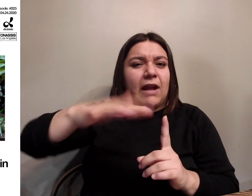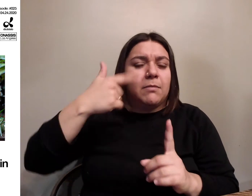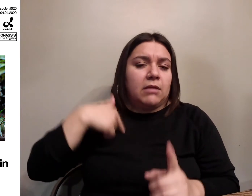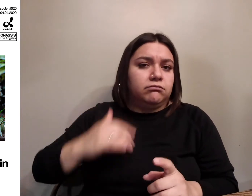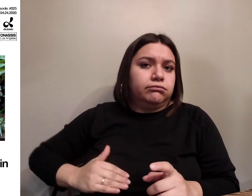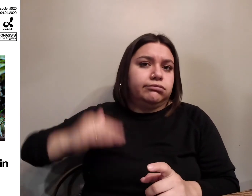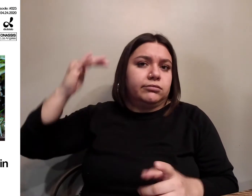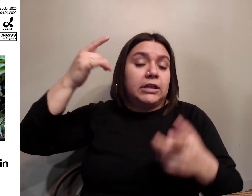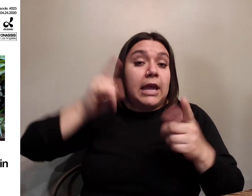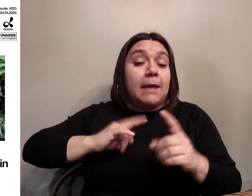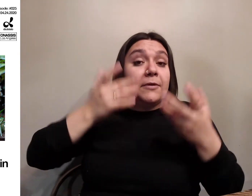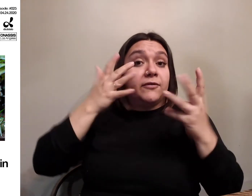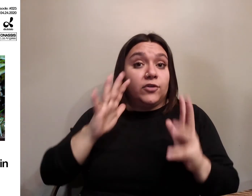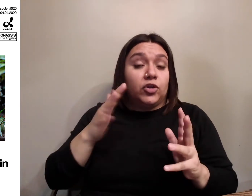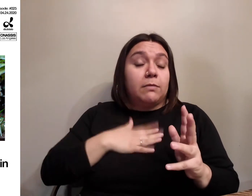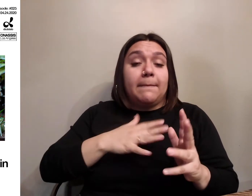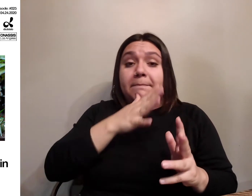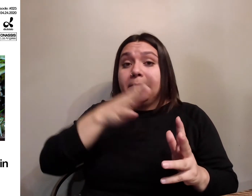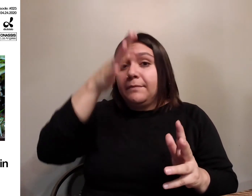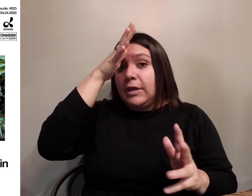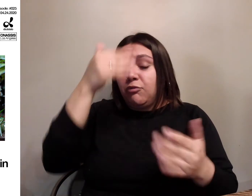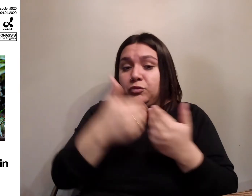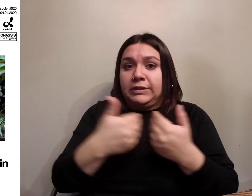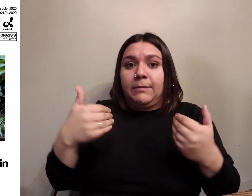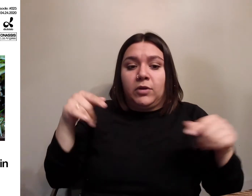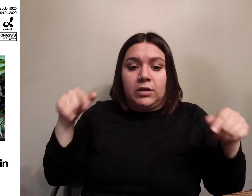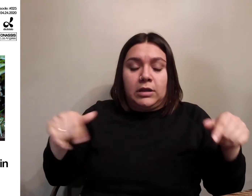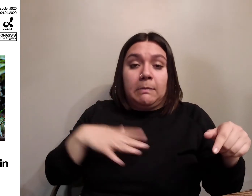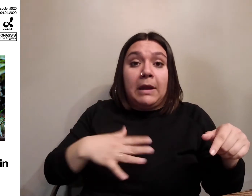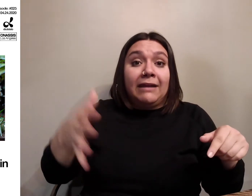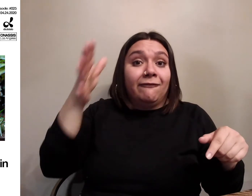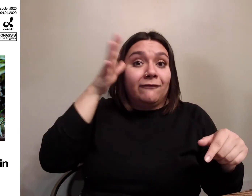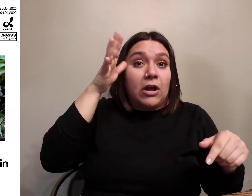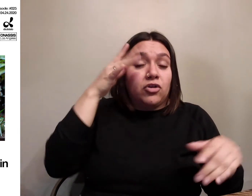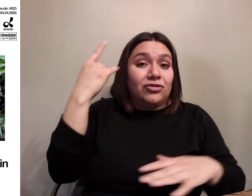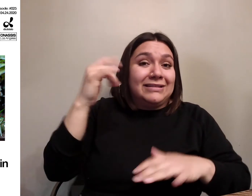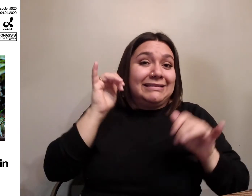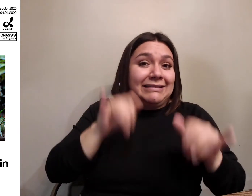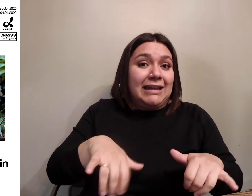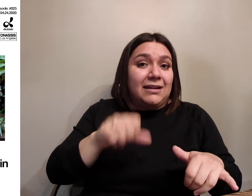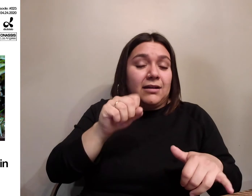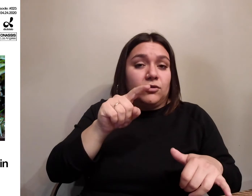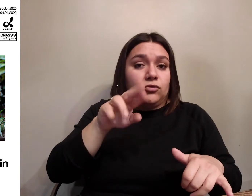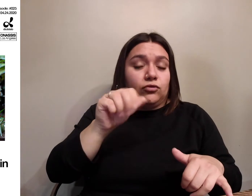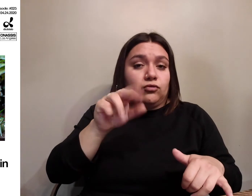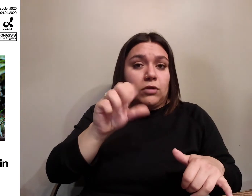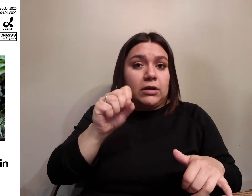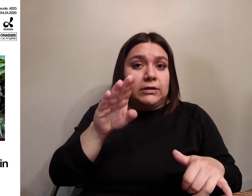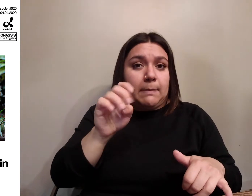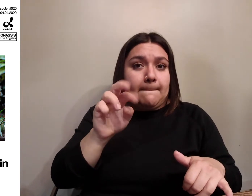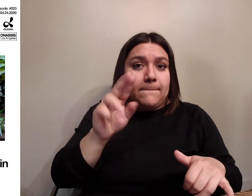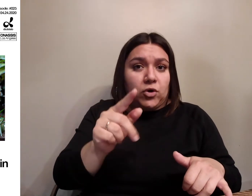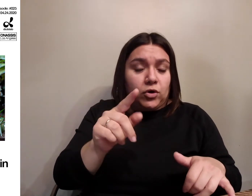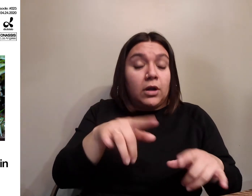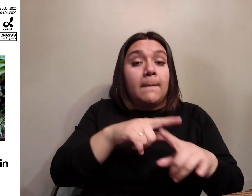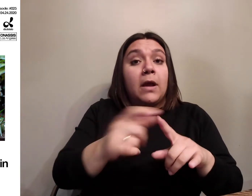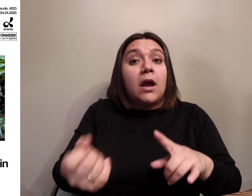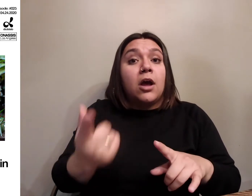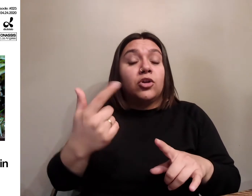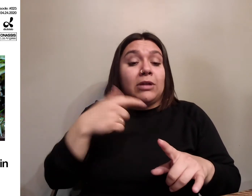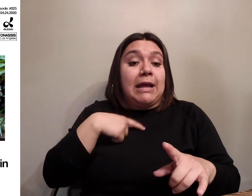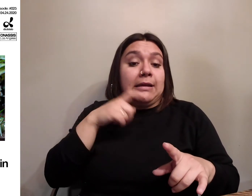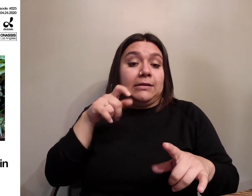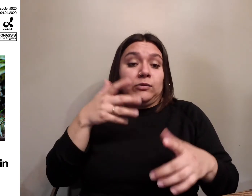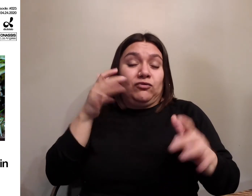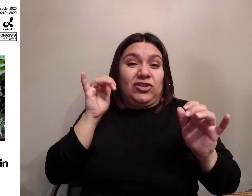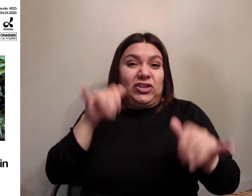from that moment onwards, I was raised by these two women who were incredibly different from one another. My mom is very,